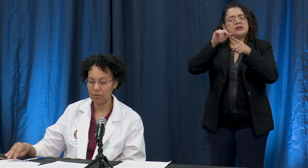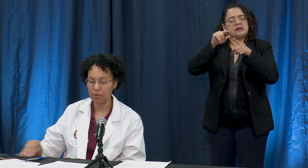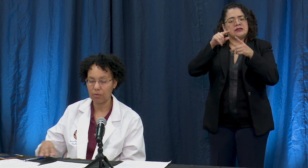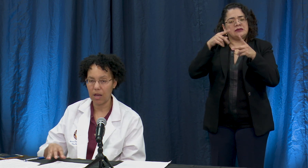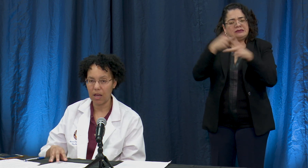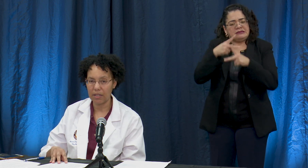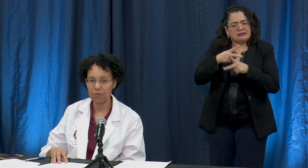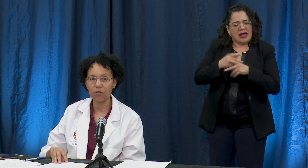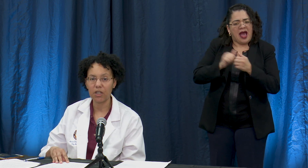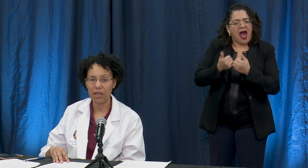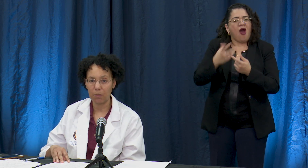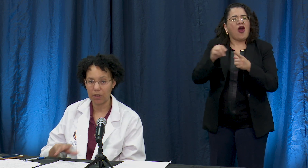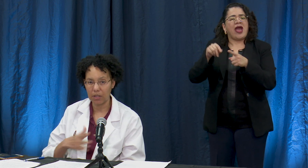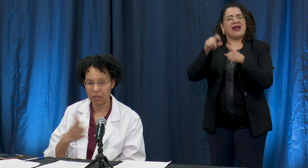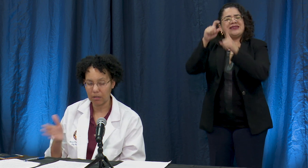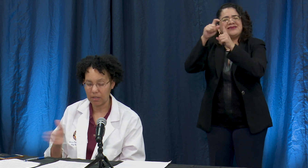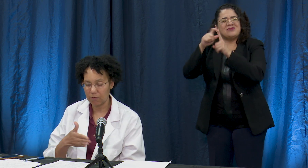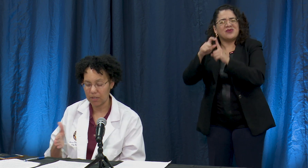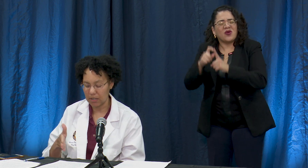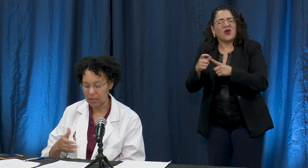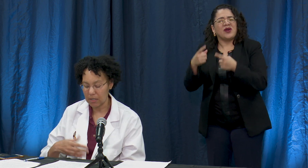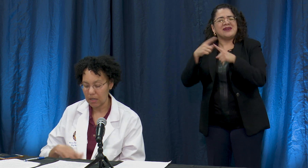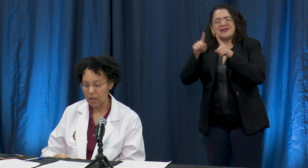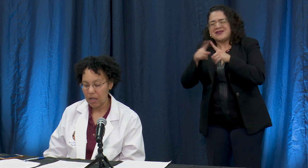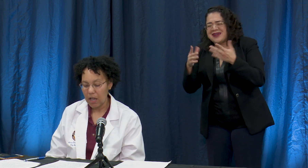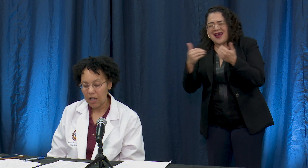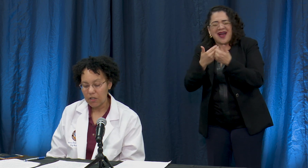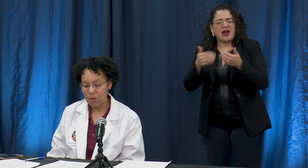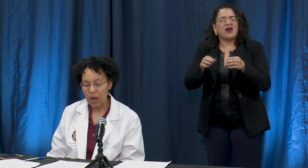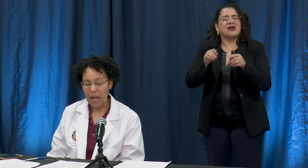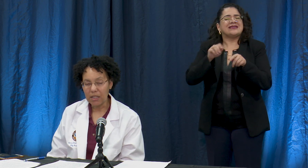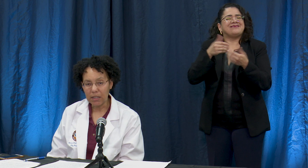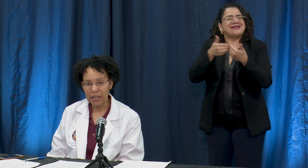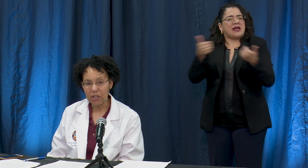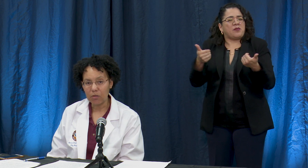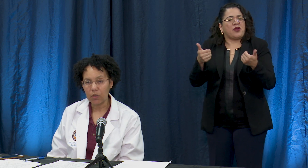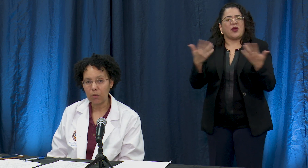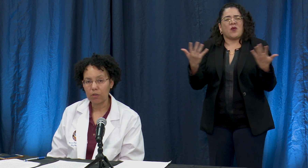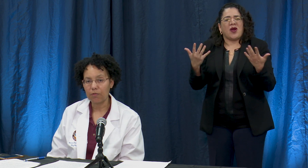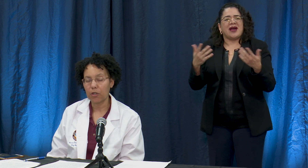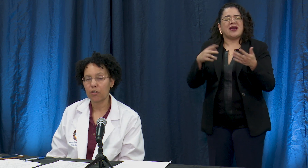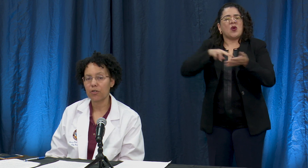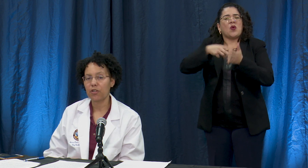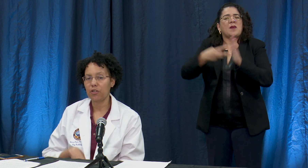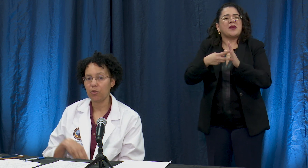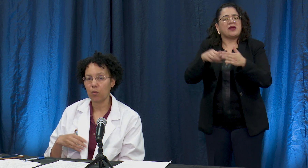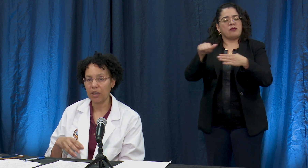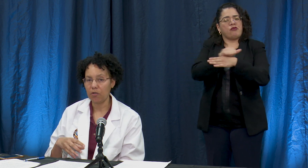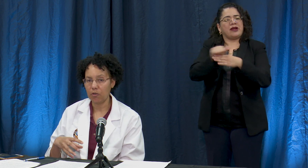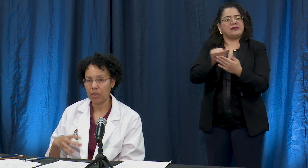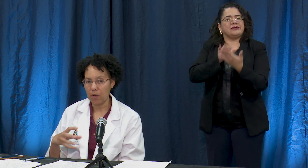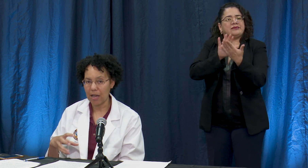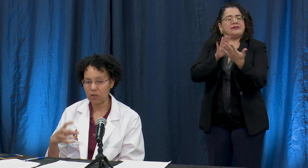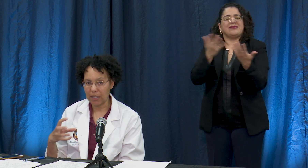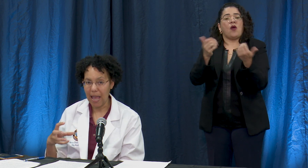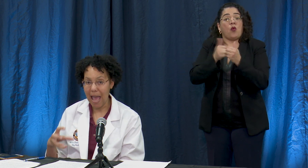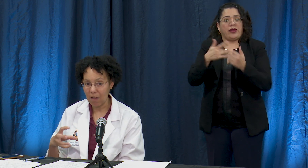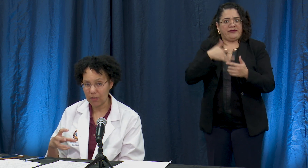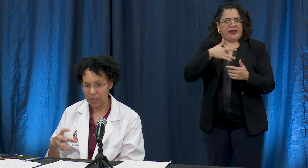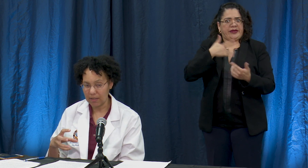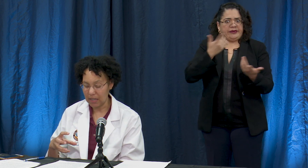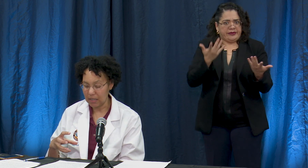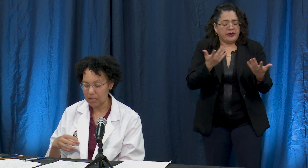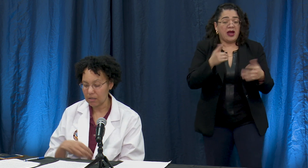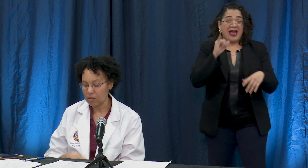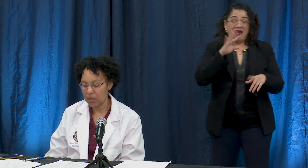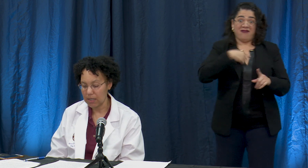minutes to differentiate what the difference is. So isolation really refers to what you do when you actually have